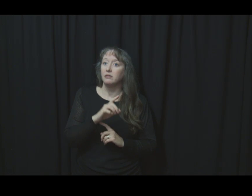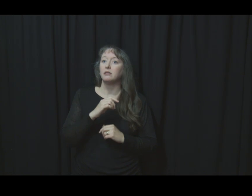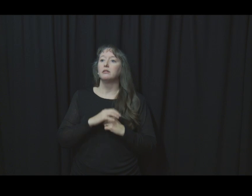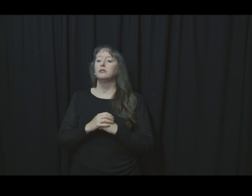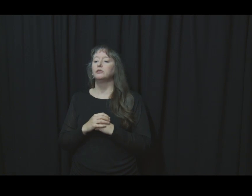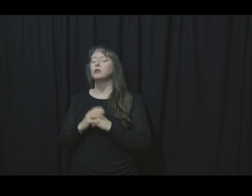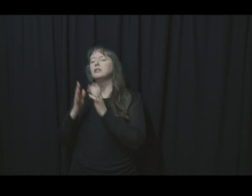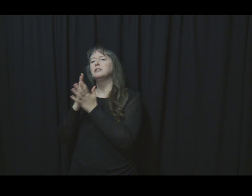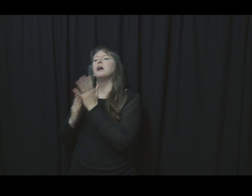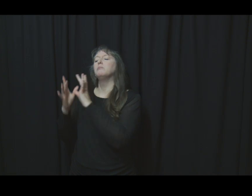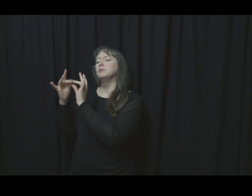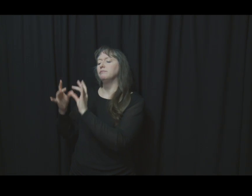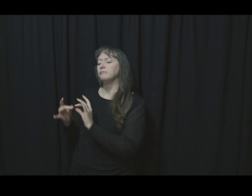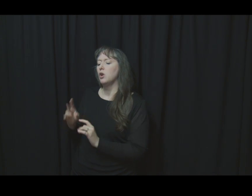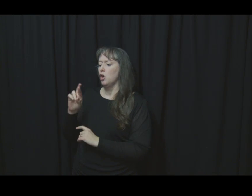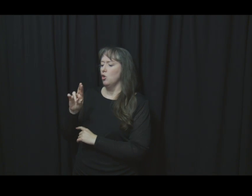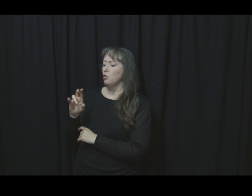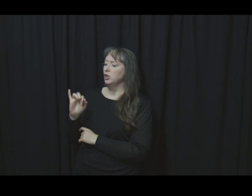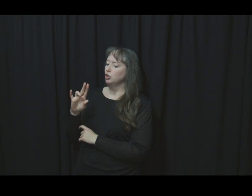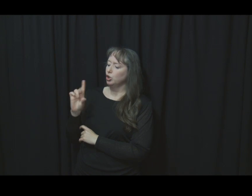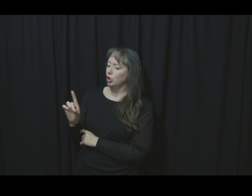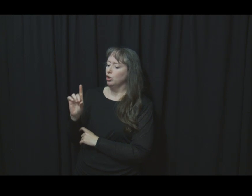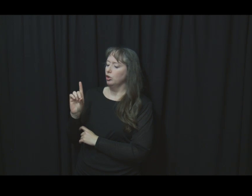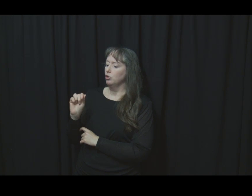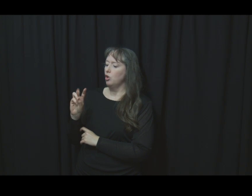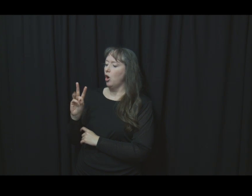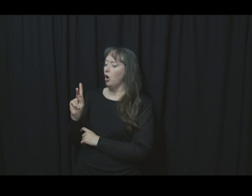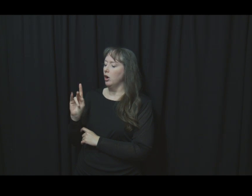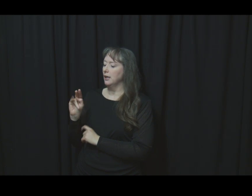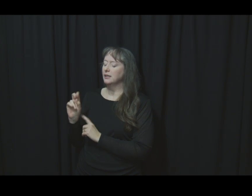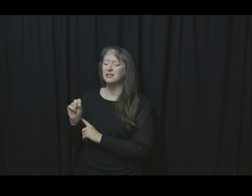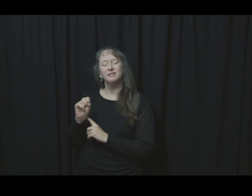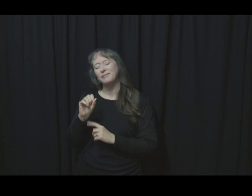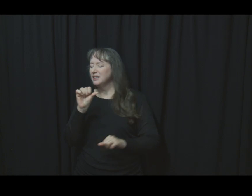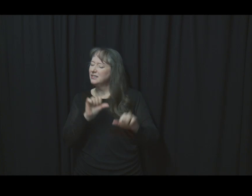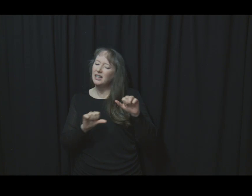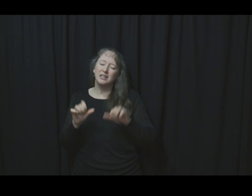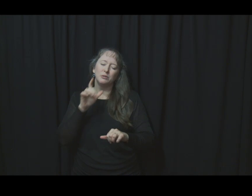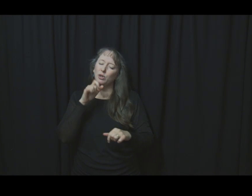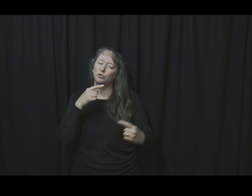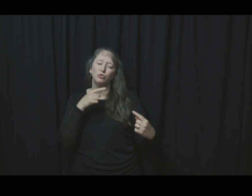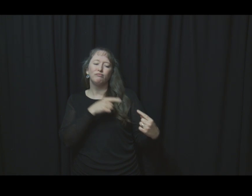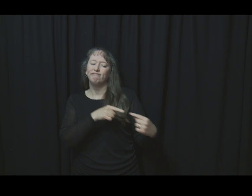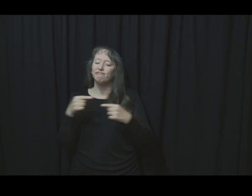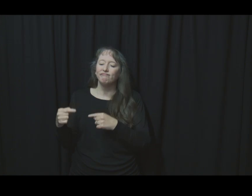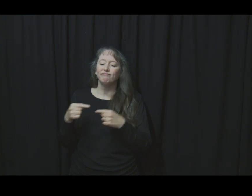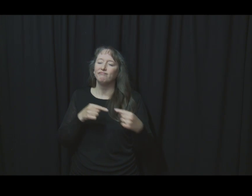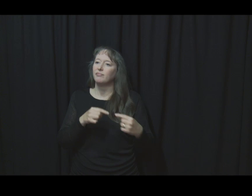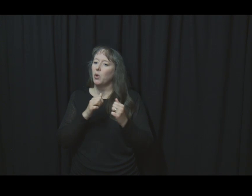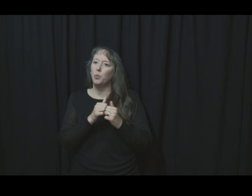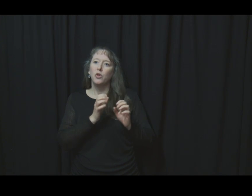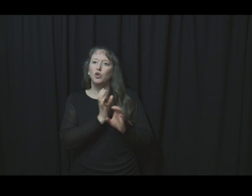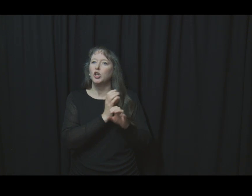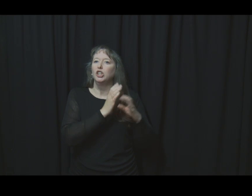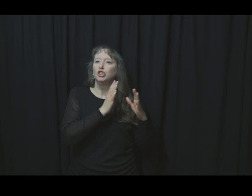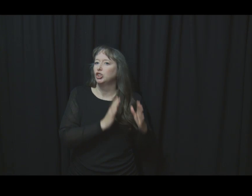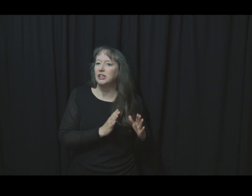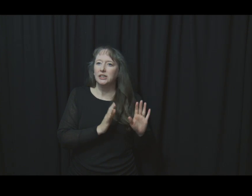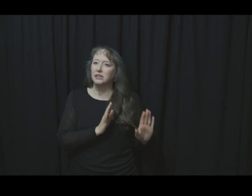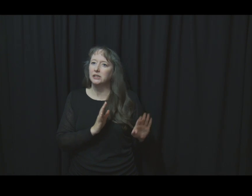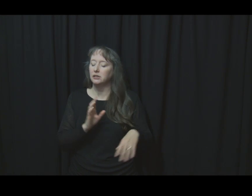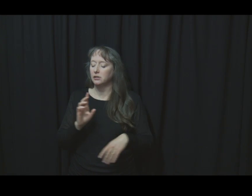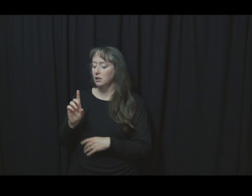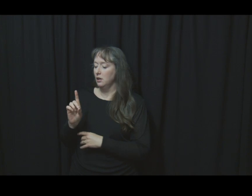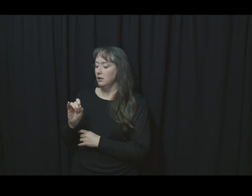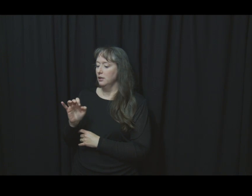from the Richard Dawkins Foundation: scientists should not debate creationists, period. And this one from one of the discovery.com